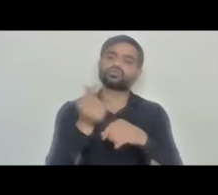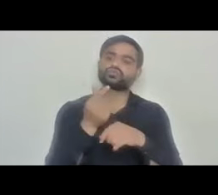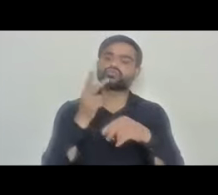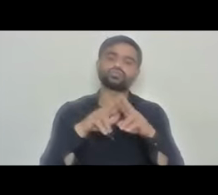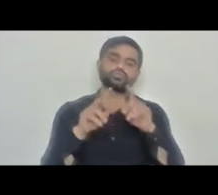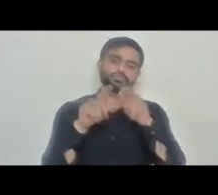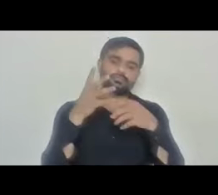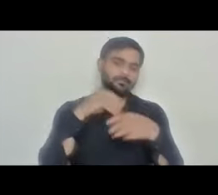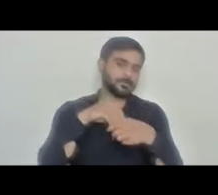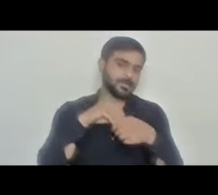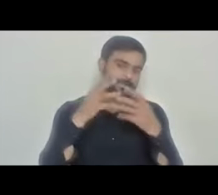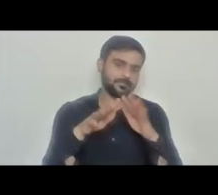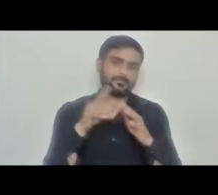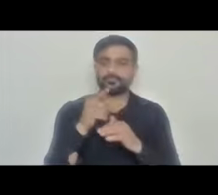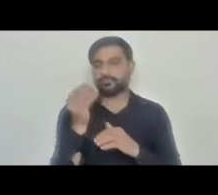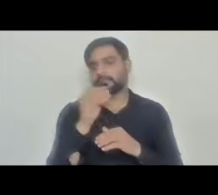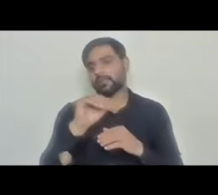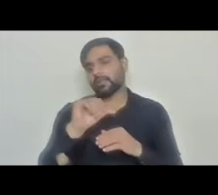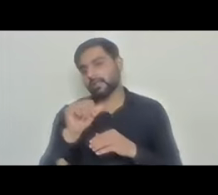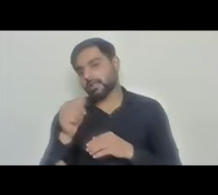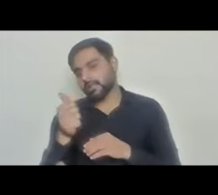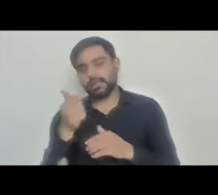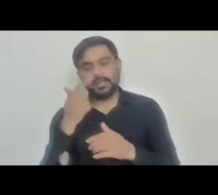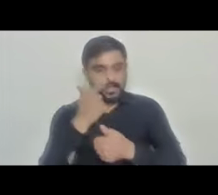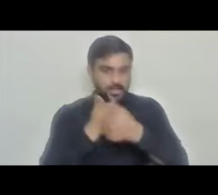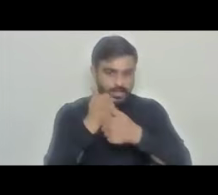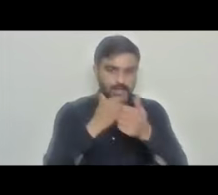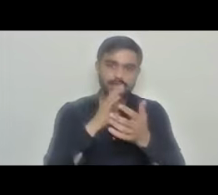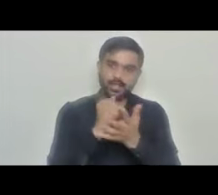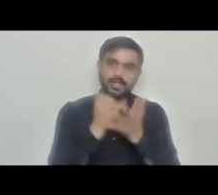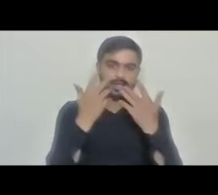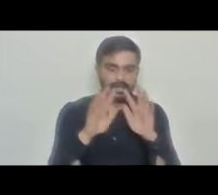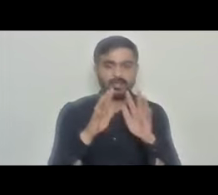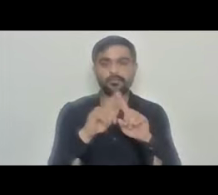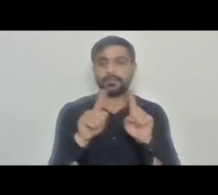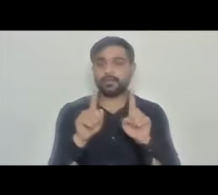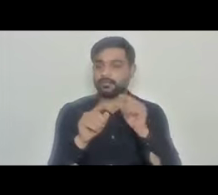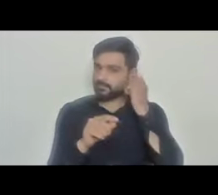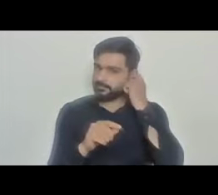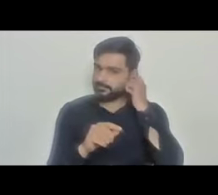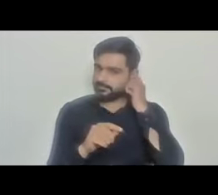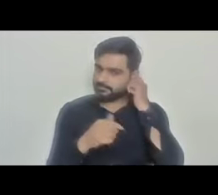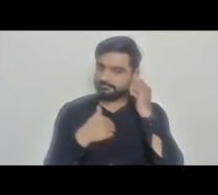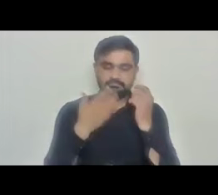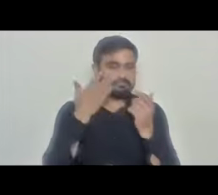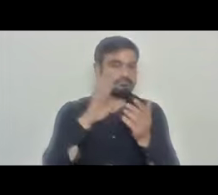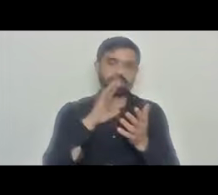employed. There are other tests, I'm sure, but I am not an authority on statistics, definitely, so I'm not going